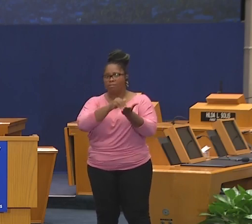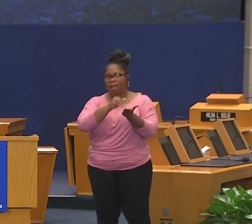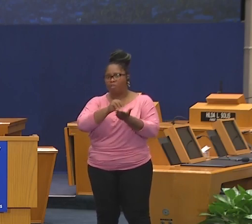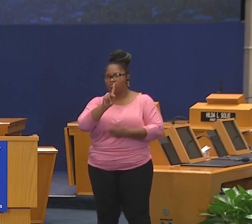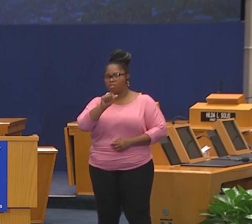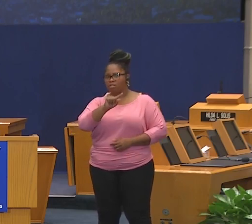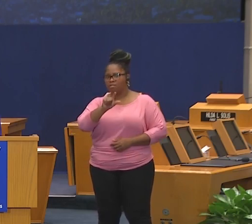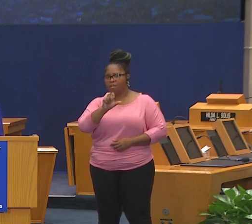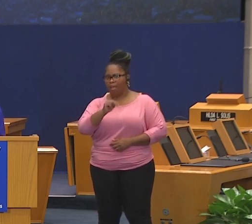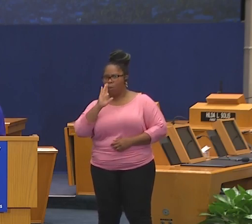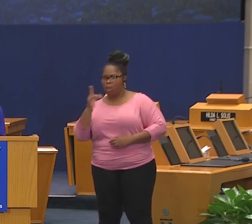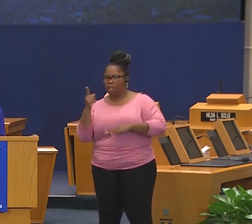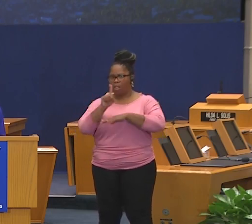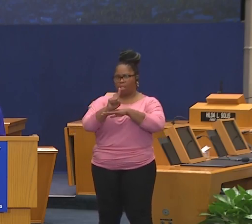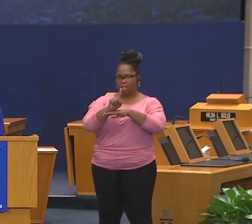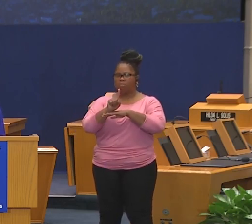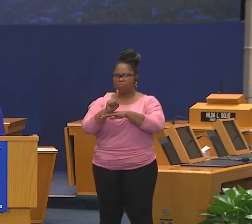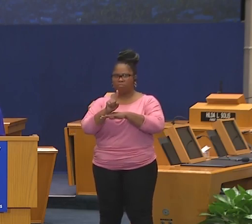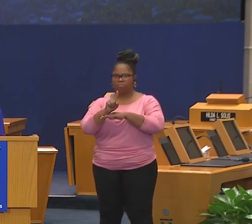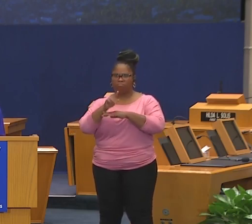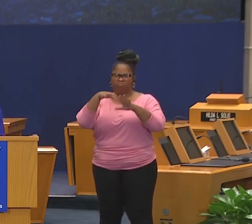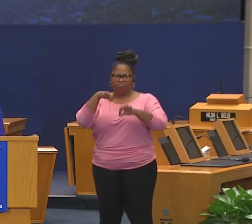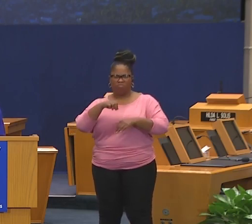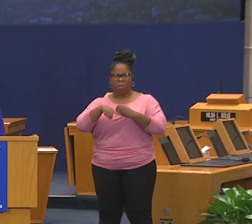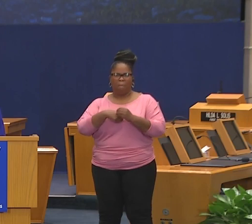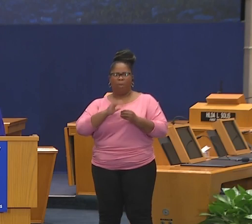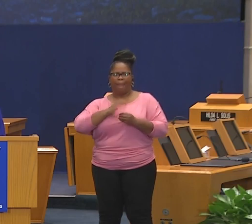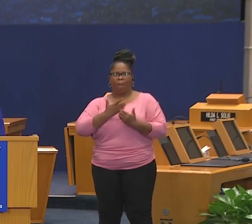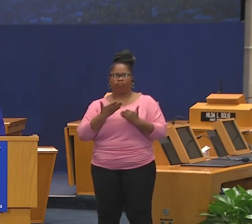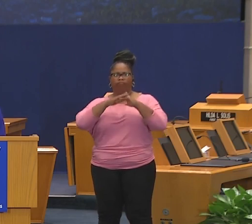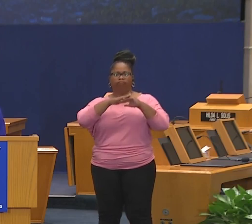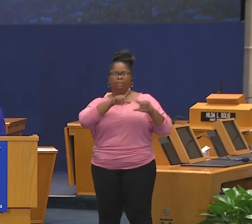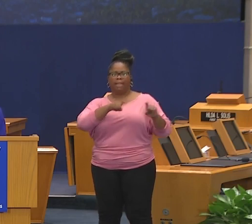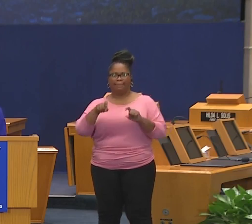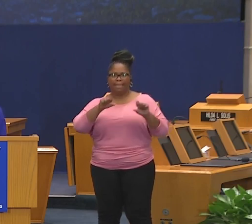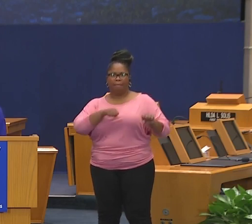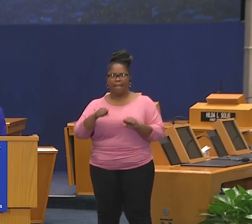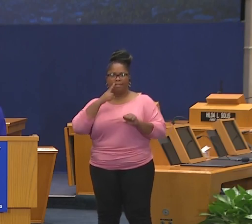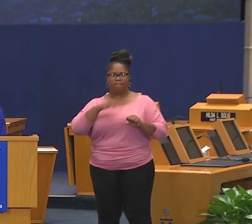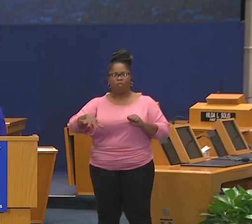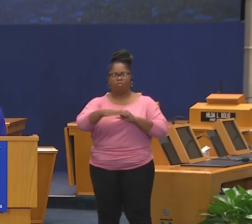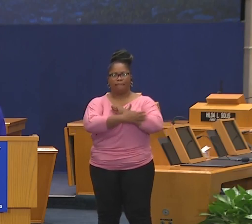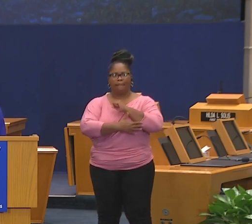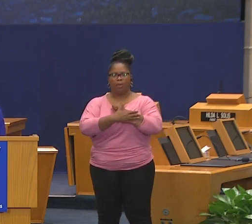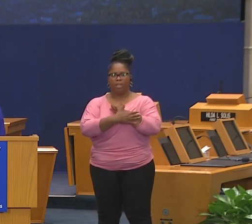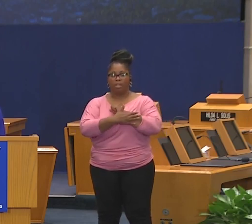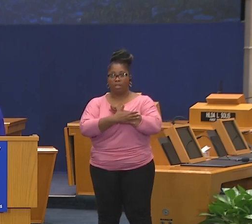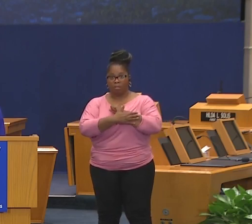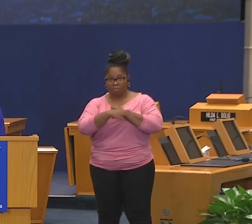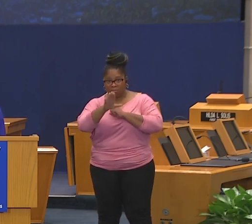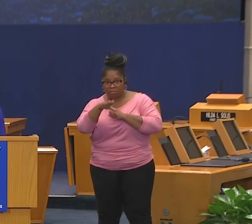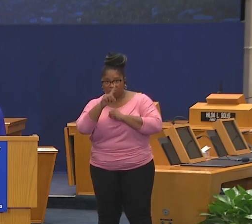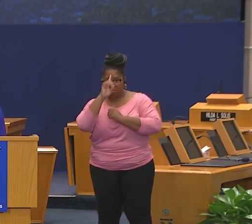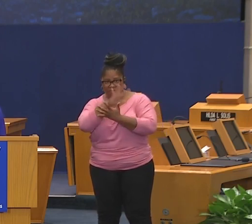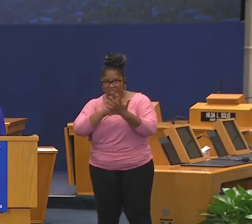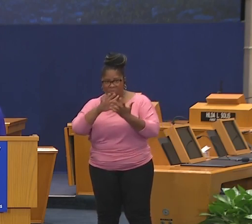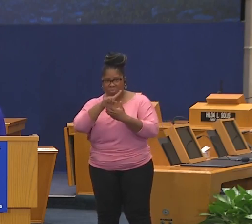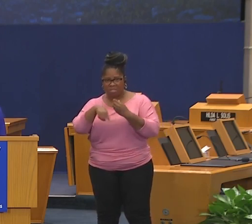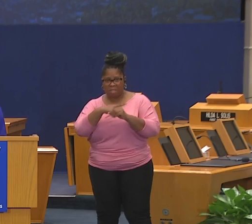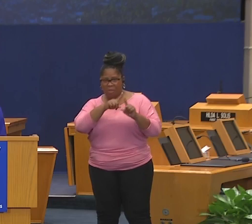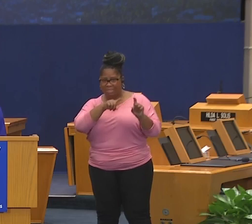to talk more about the testing capacity across the county. I do want to clear up any confusion there may be about testing and the